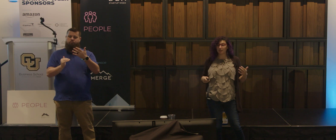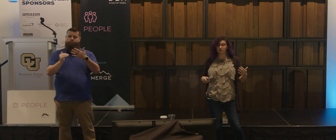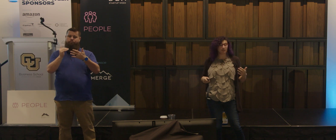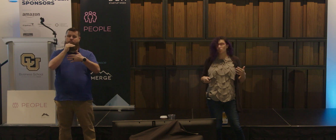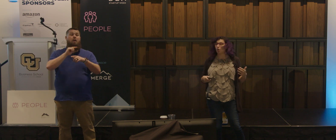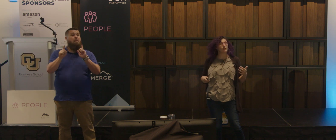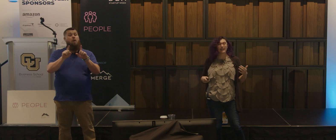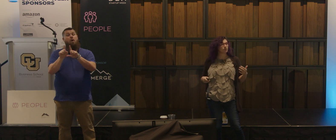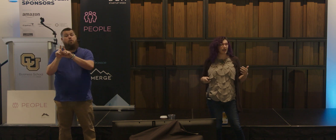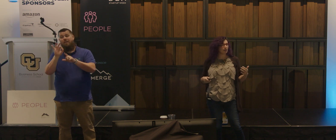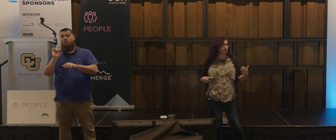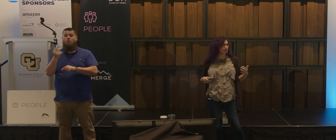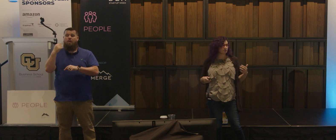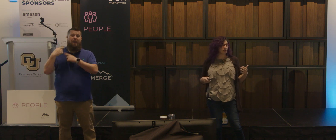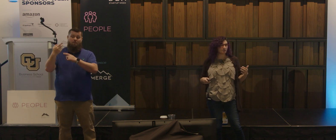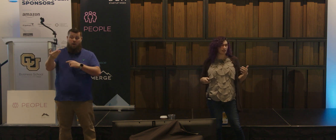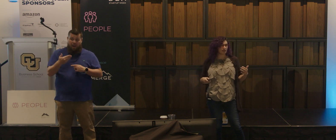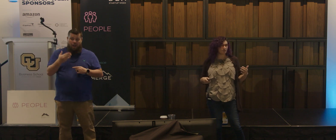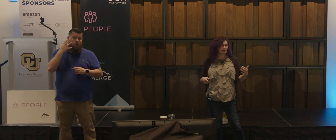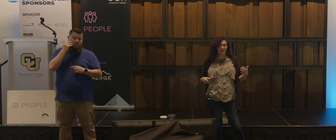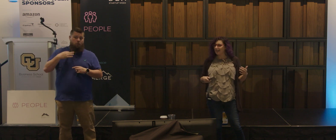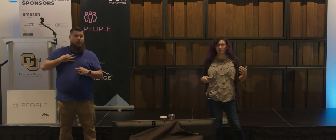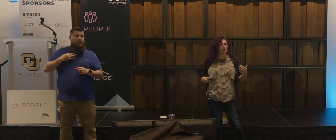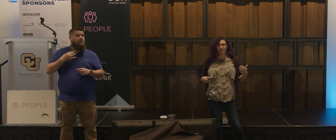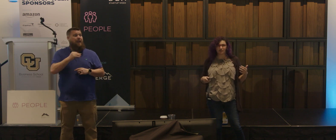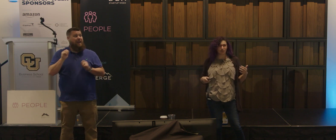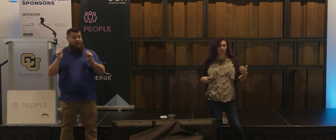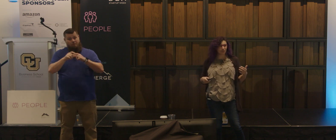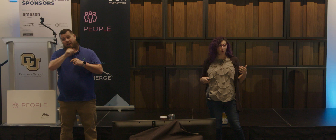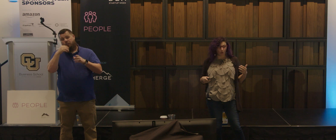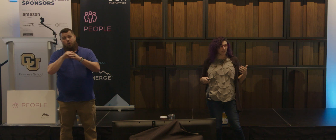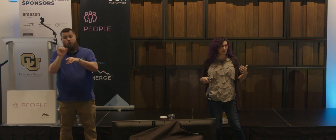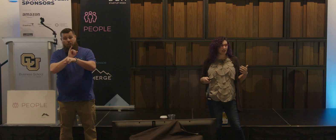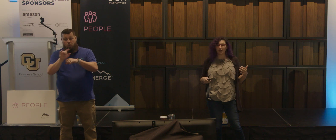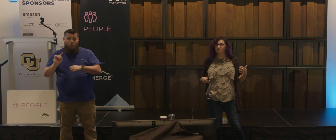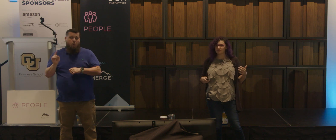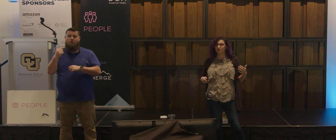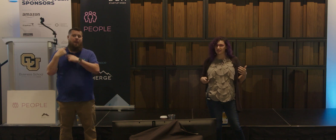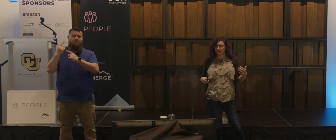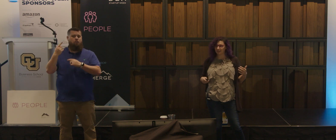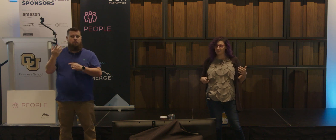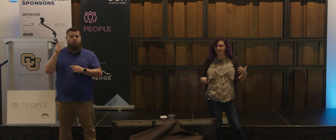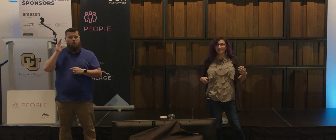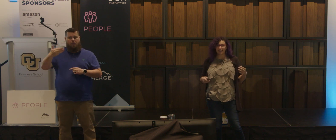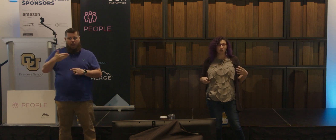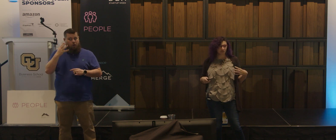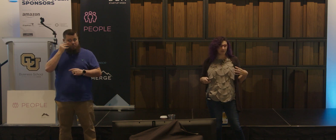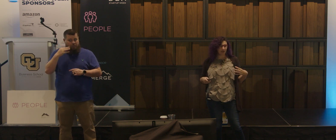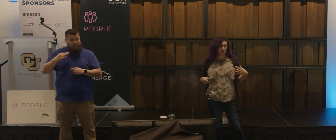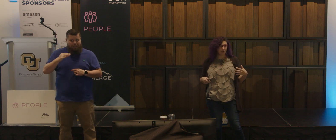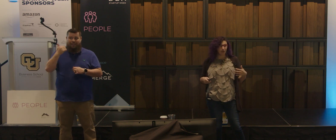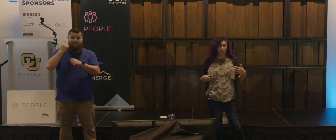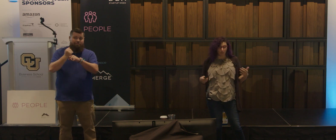also because if you only ever hire experienced candidates and everybody else in your industry only ever hires experienced candidates, 10 years